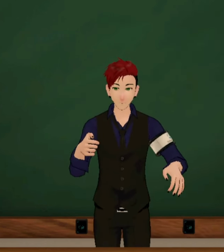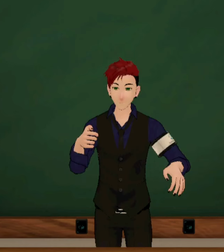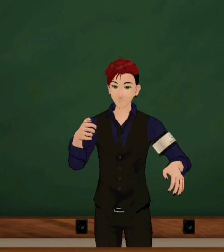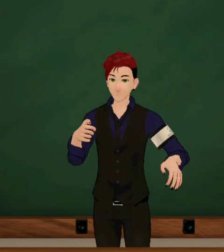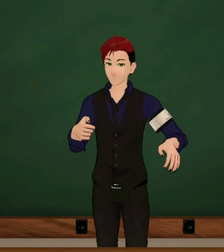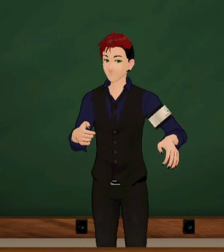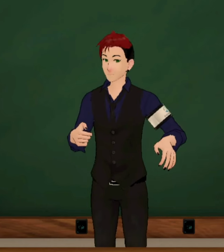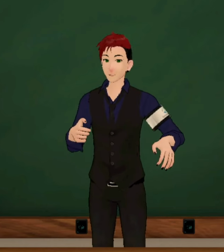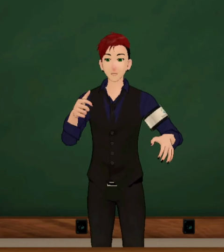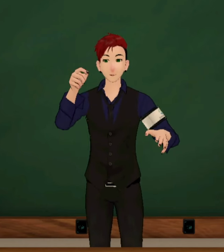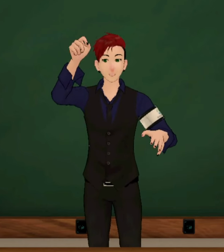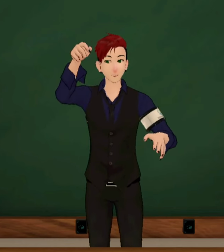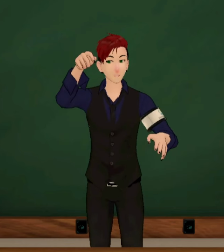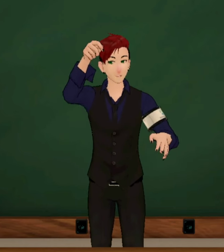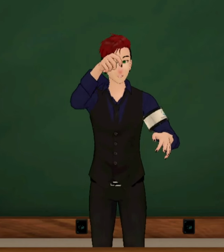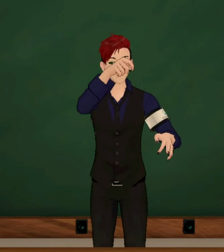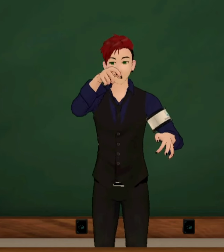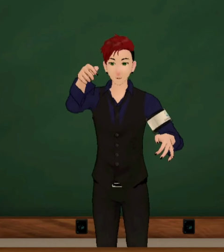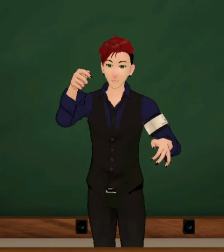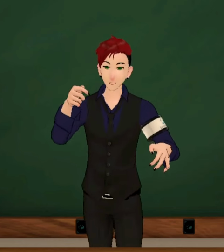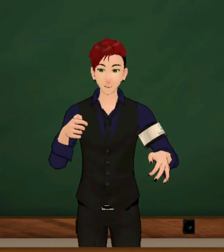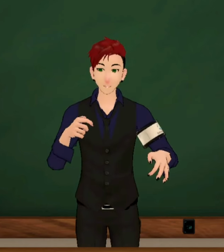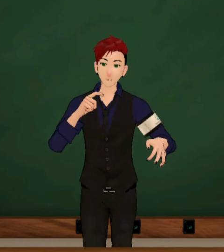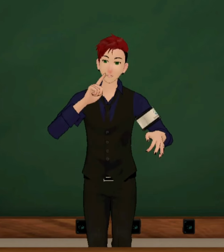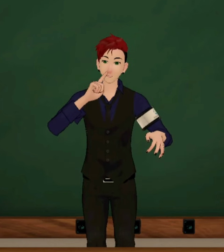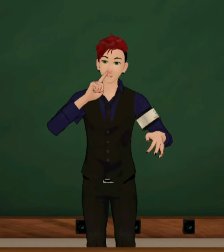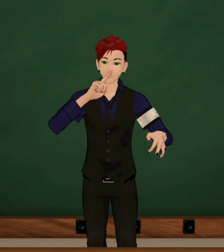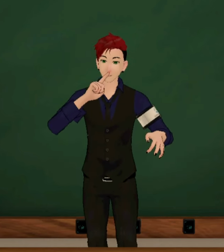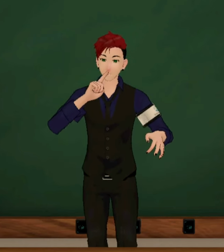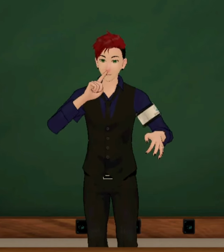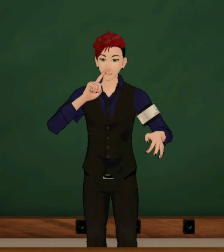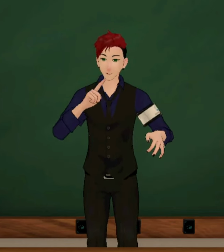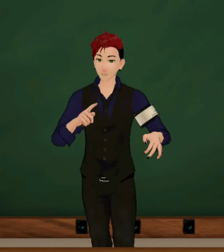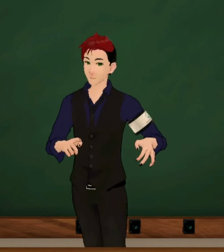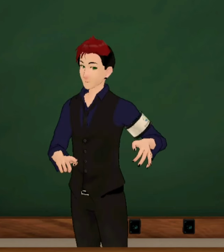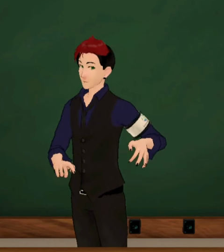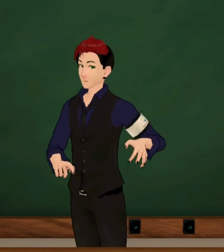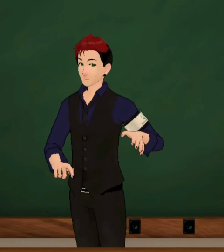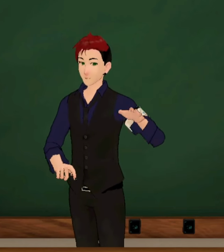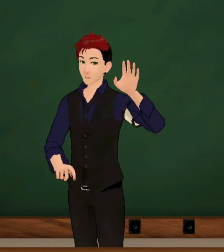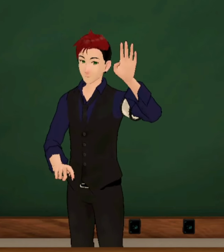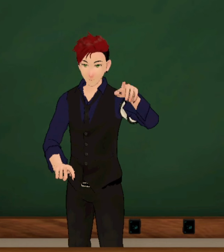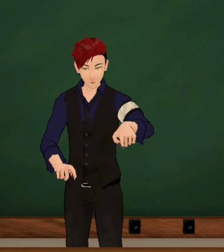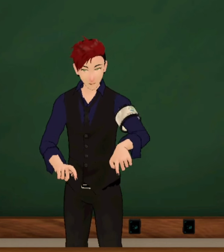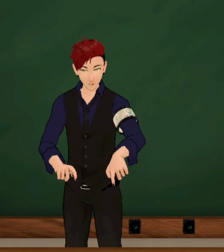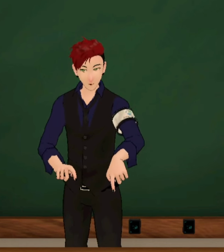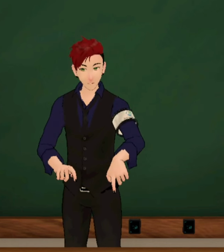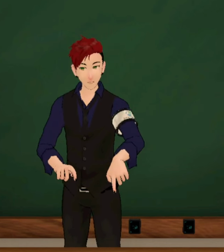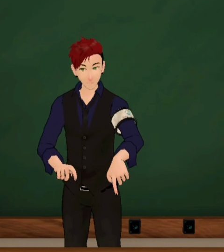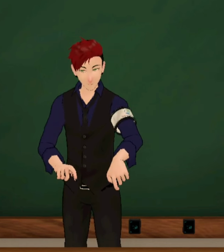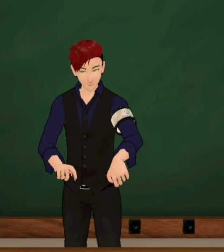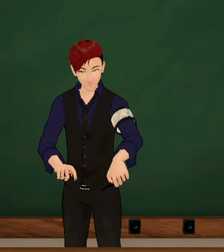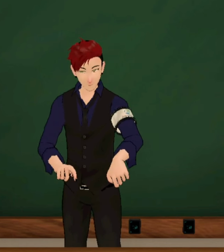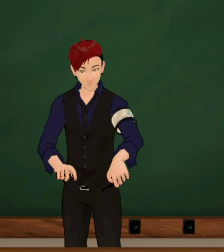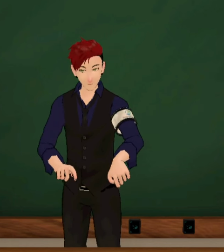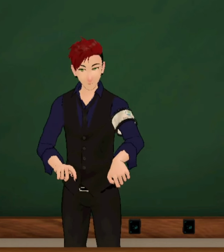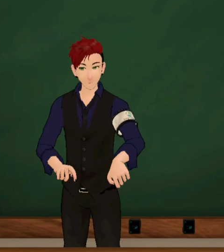Yeah. I know, I'm trying to like where I can just- still write and then go back and forth. I'm Yeah. sorry, keep going back and forth. All right, next word. You ready?